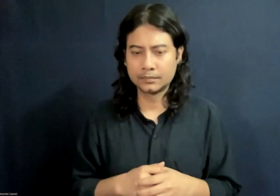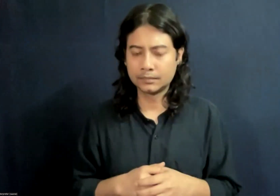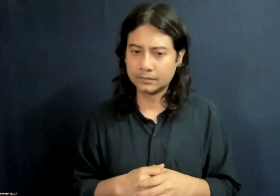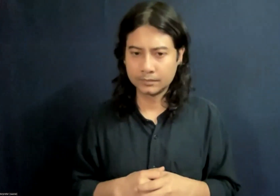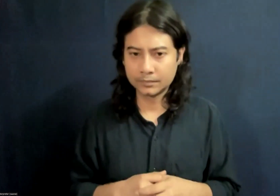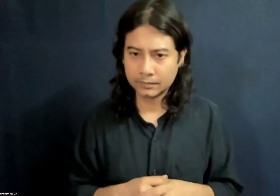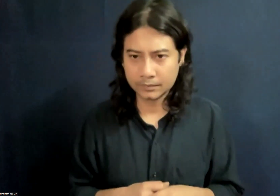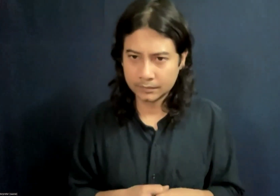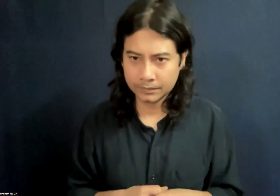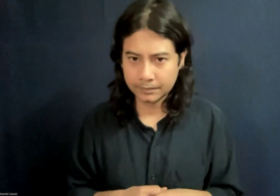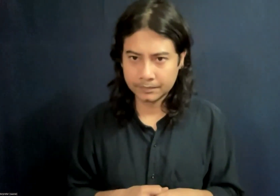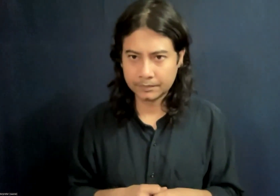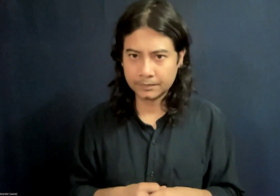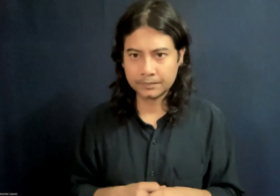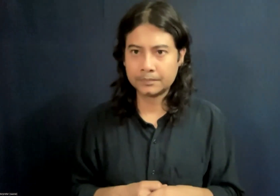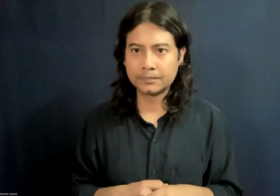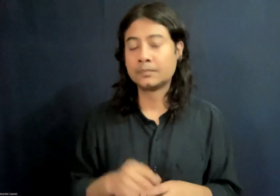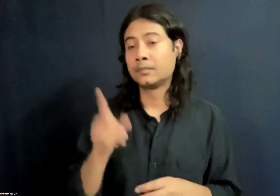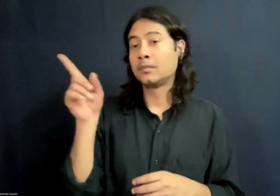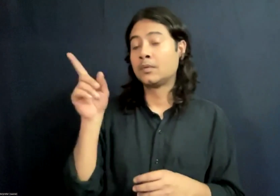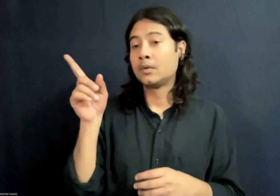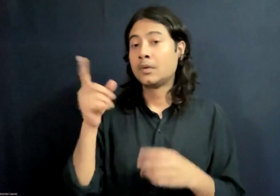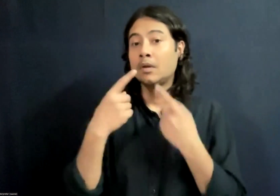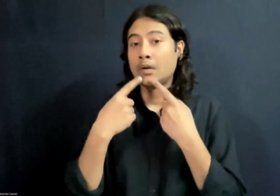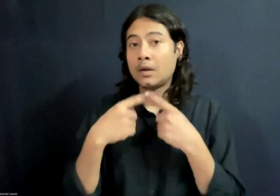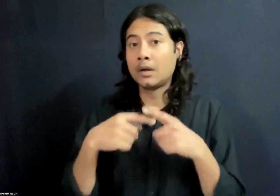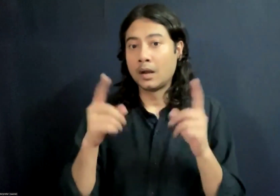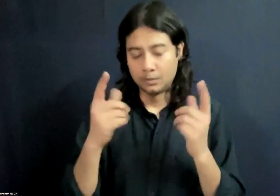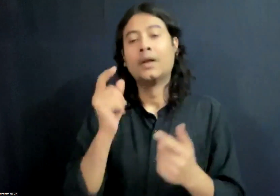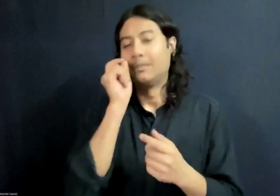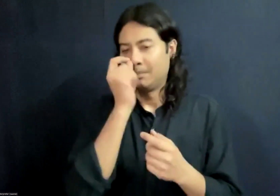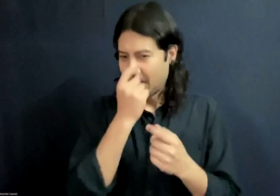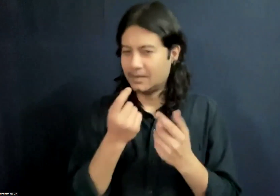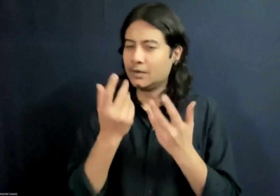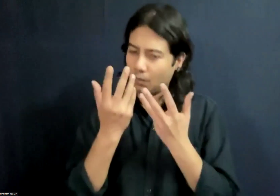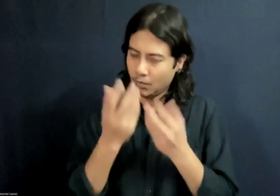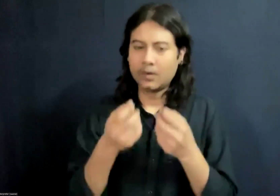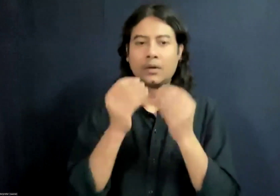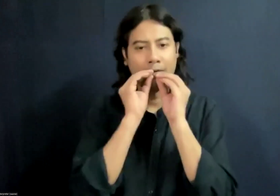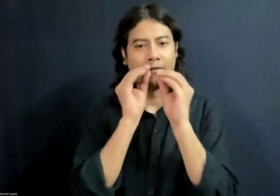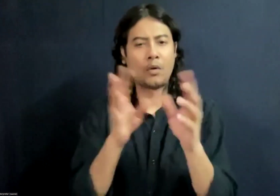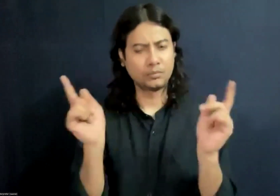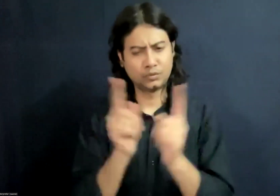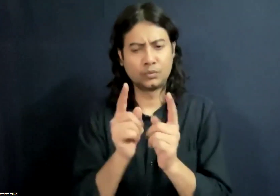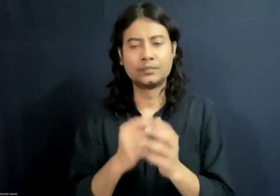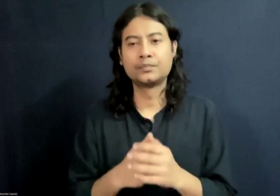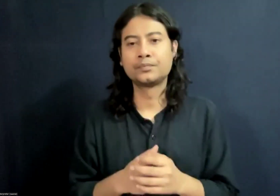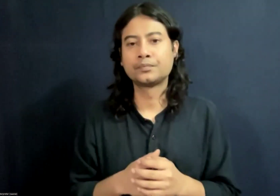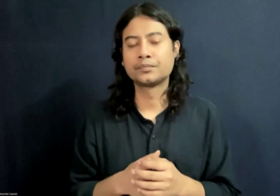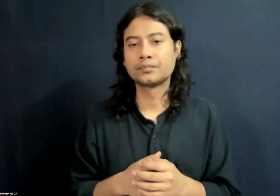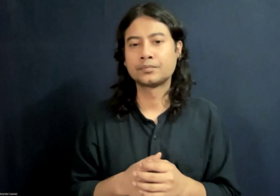announcement. So I just wanted to make a quick announcement that with the contribution